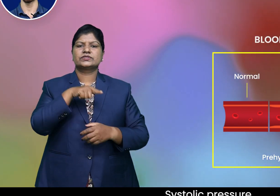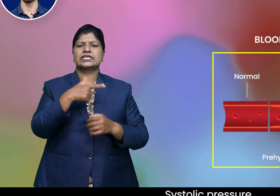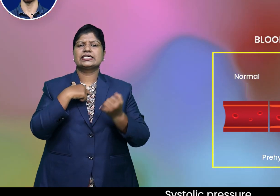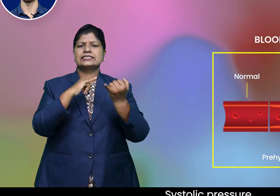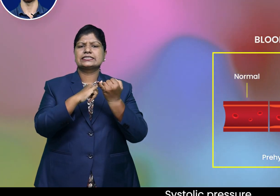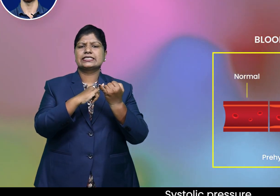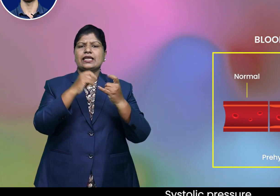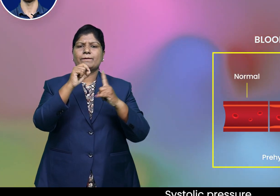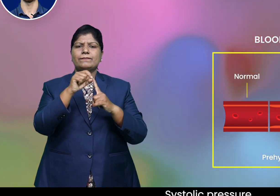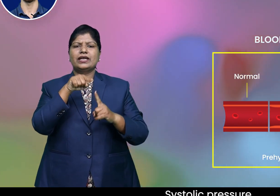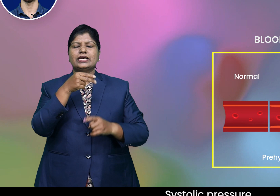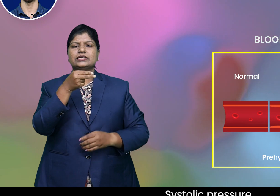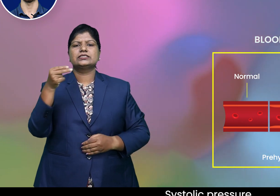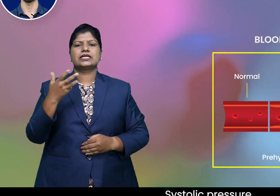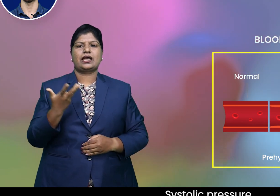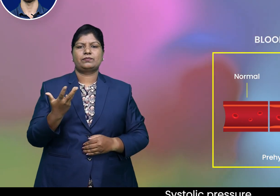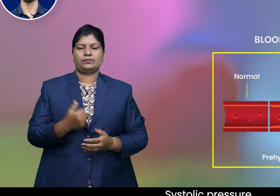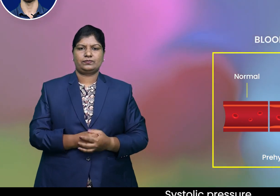Systolic pressure.